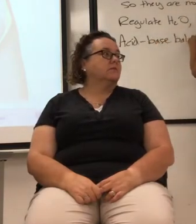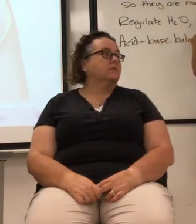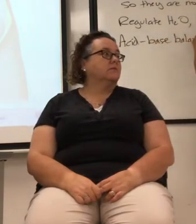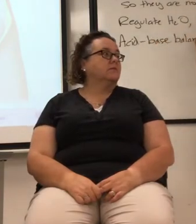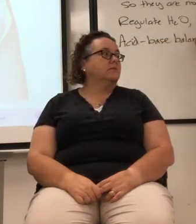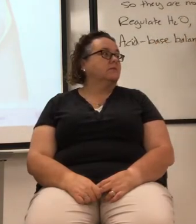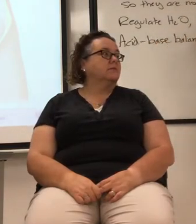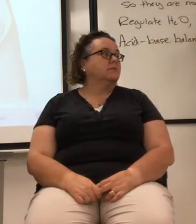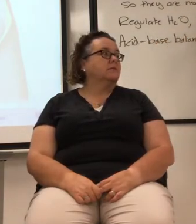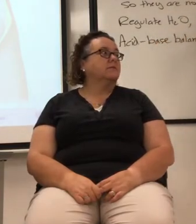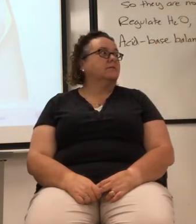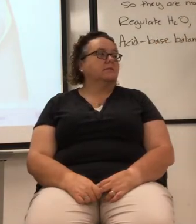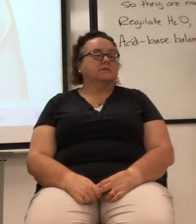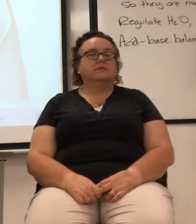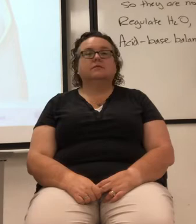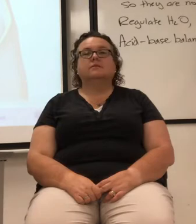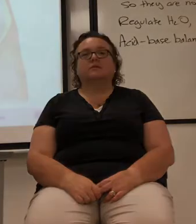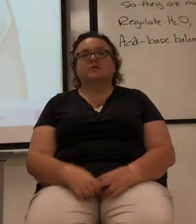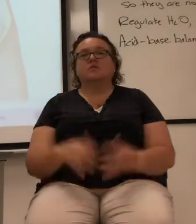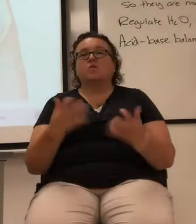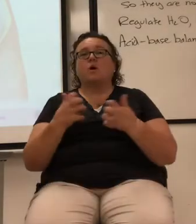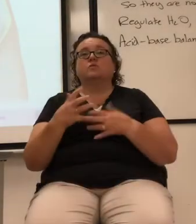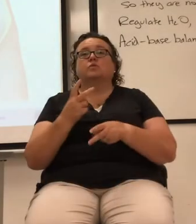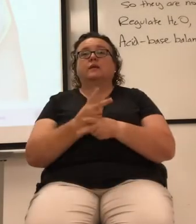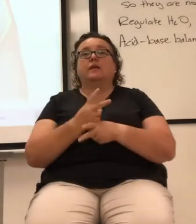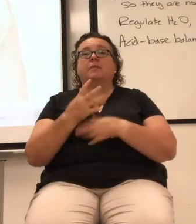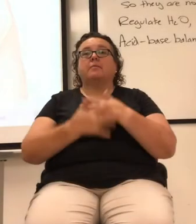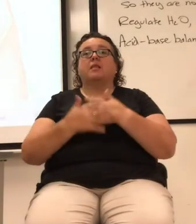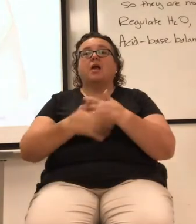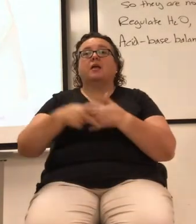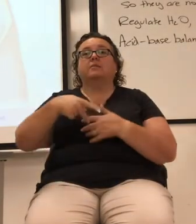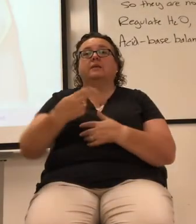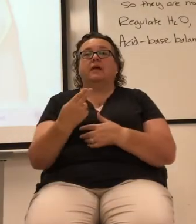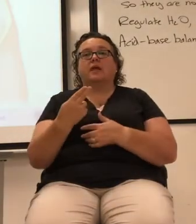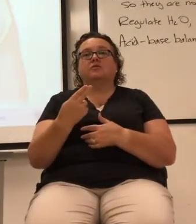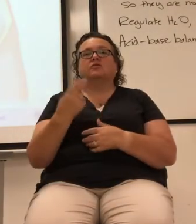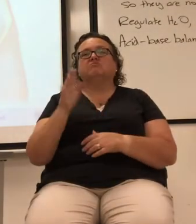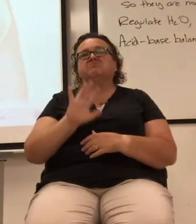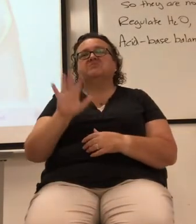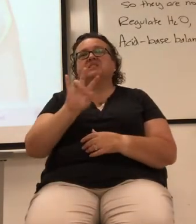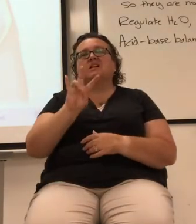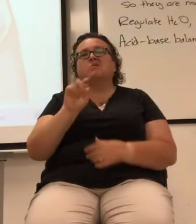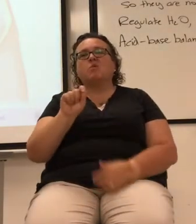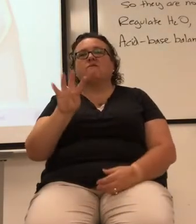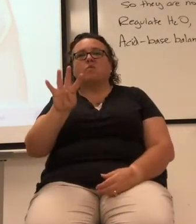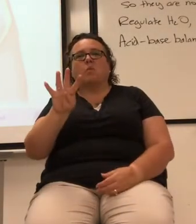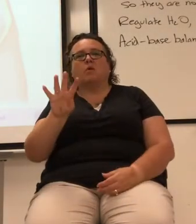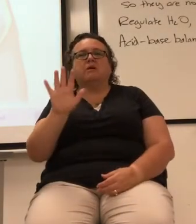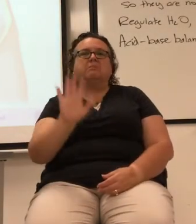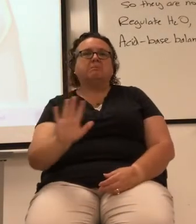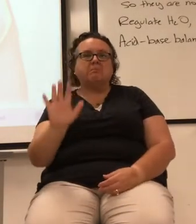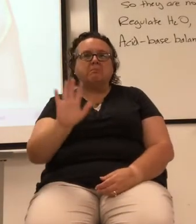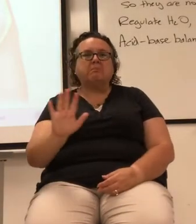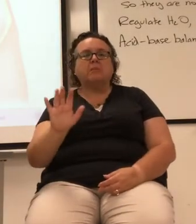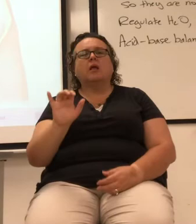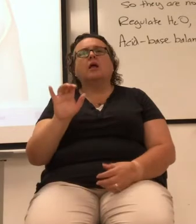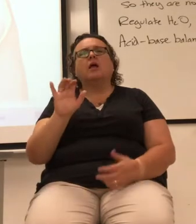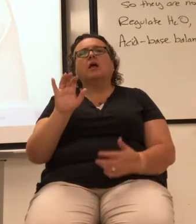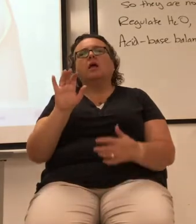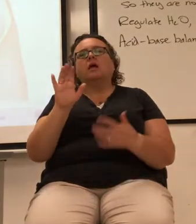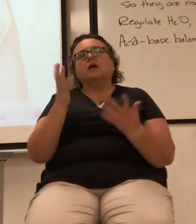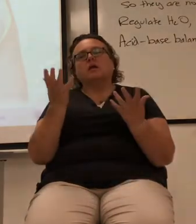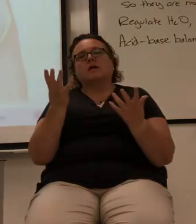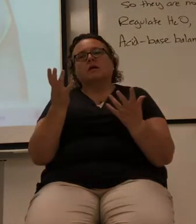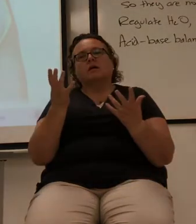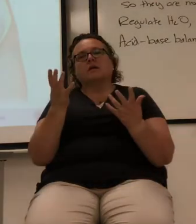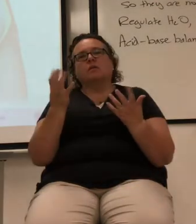see. Now, you want to keep blood pH at something like 7.4, around there. There's a normal range, but you